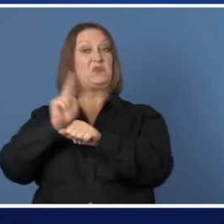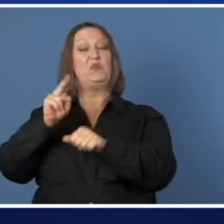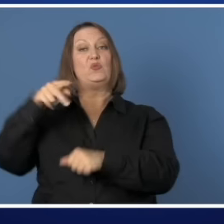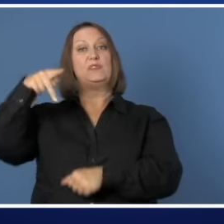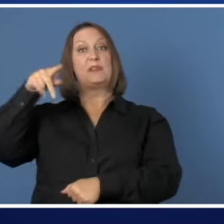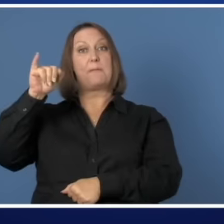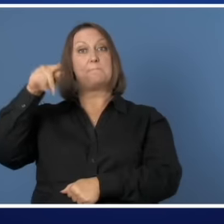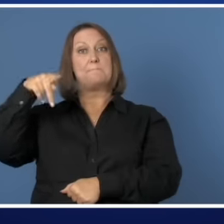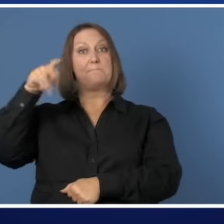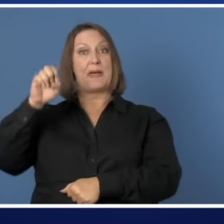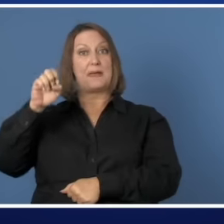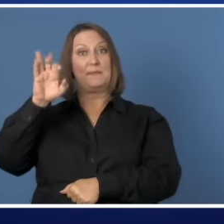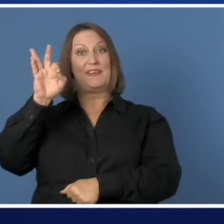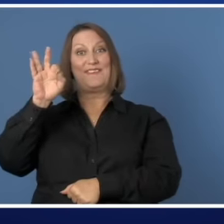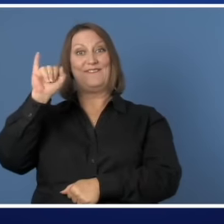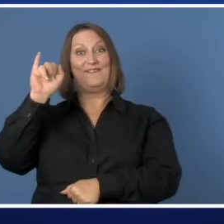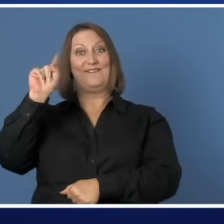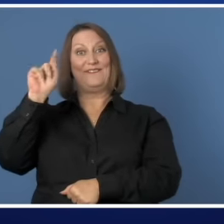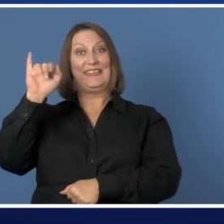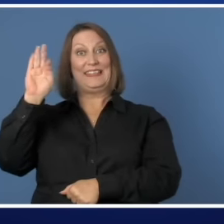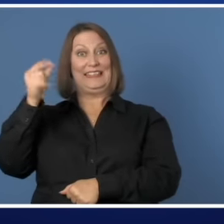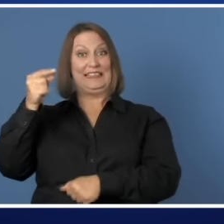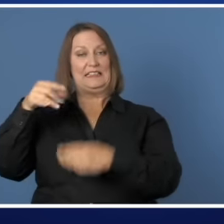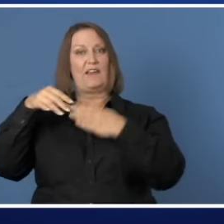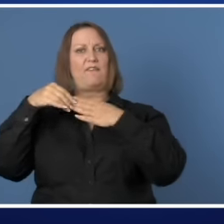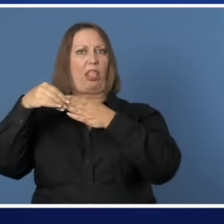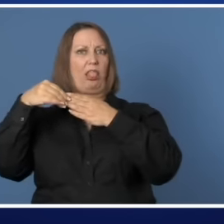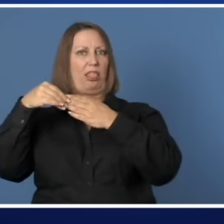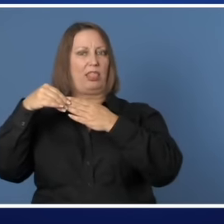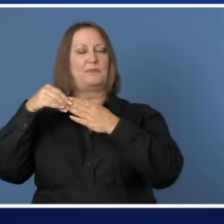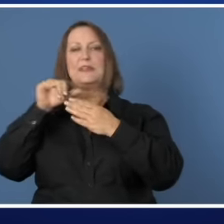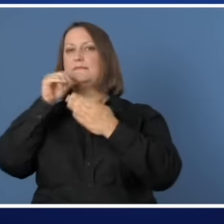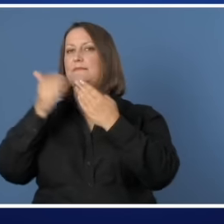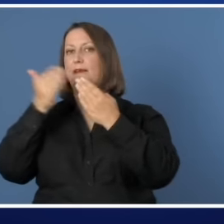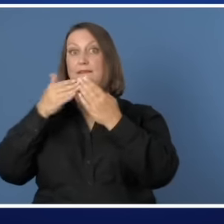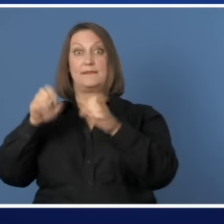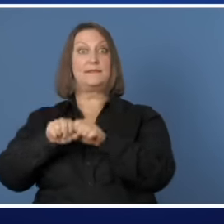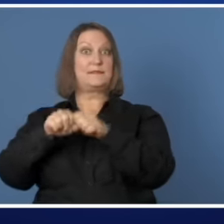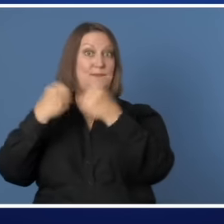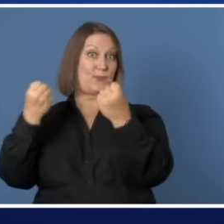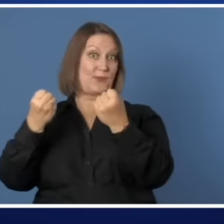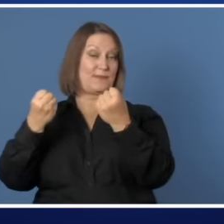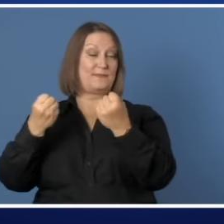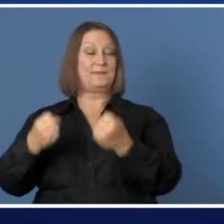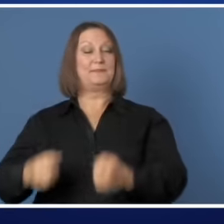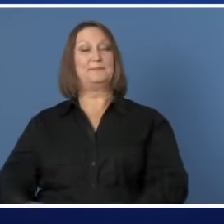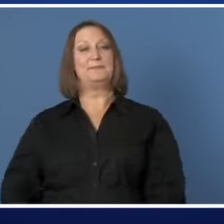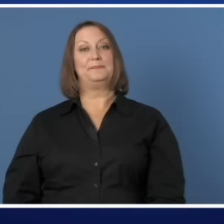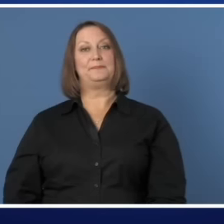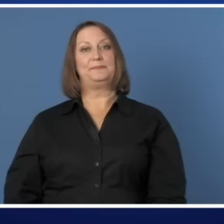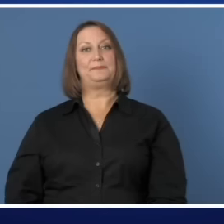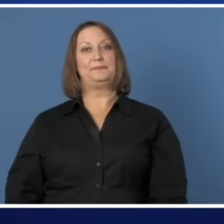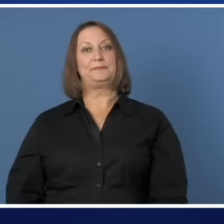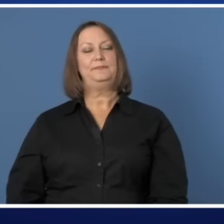such as flexible pipe fittings which can better resist breakage.